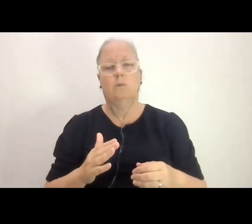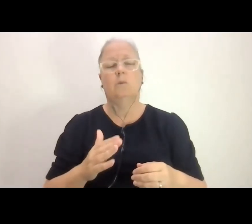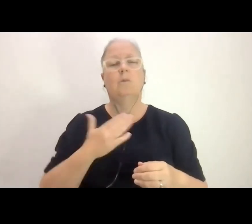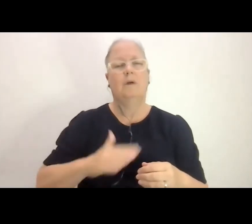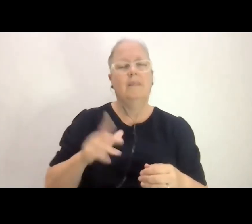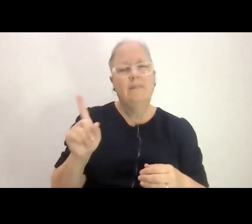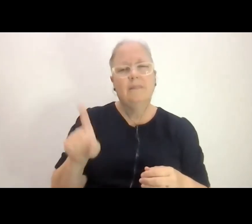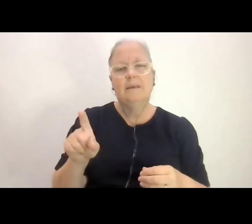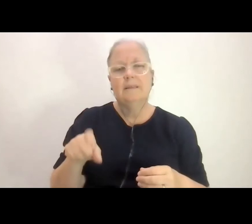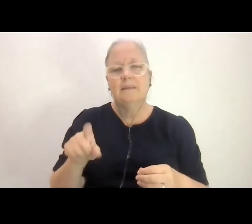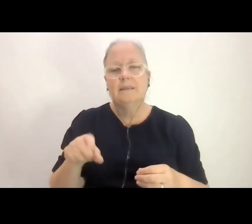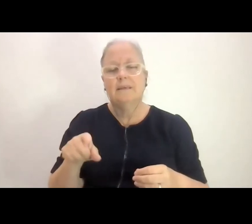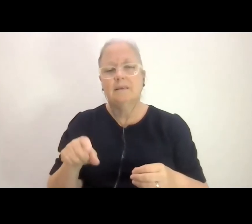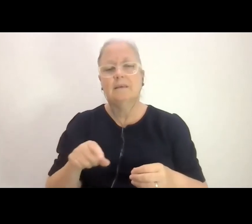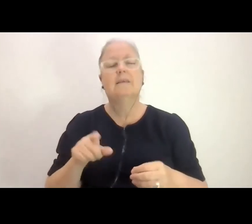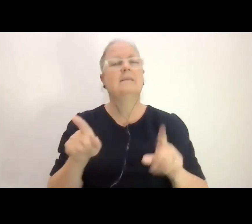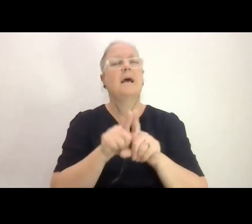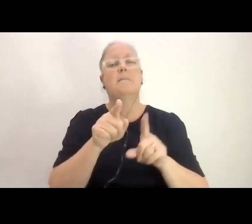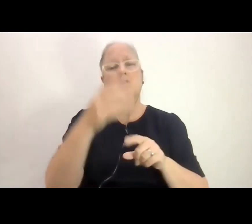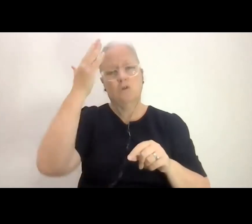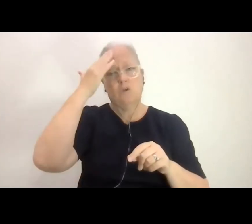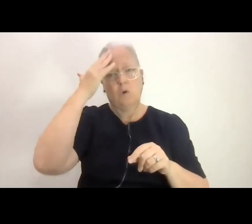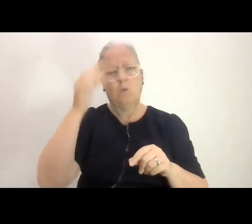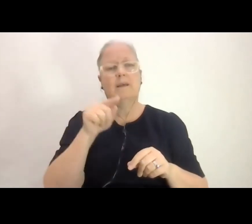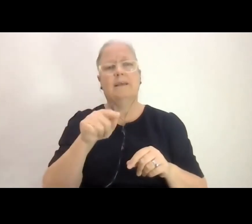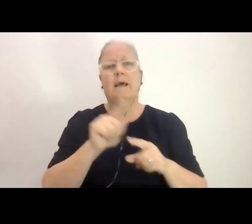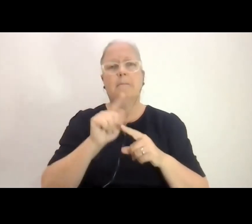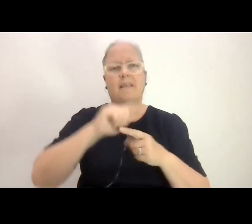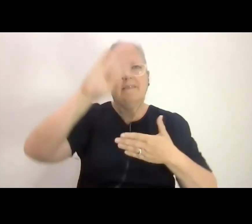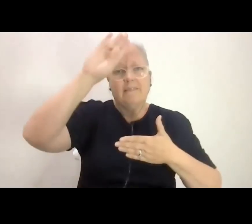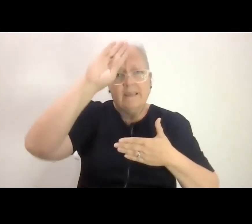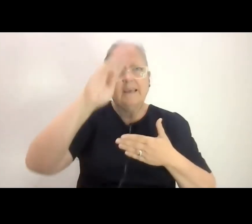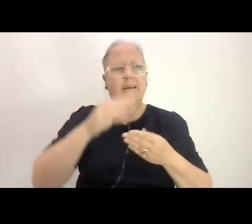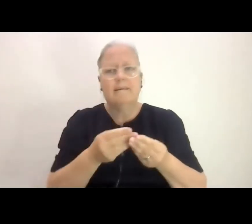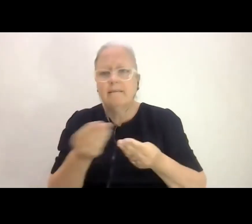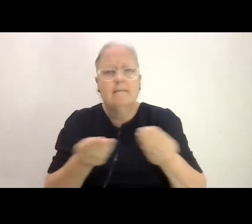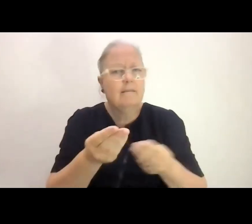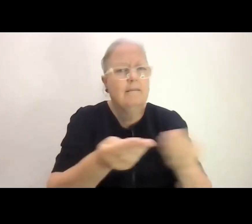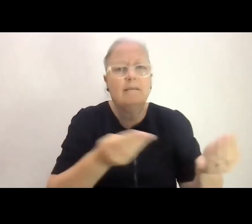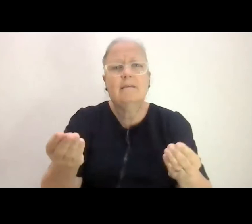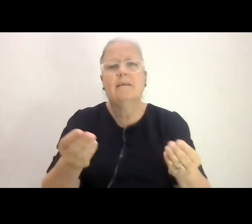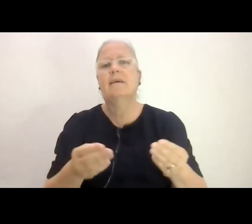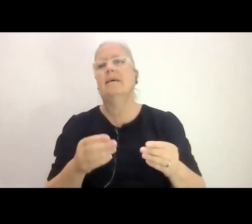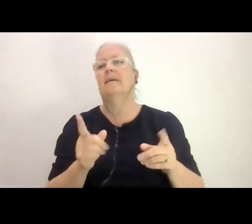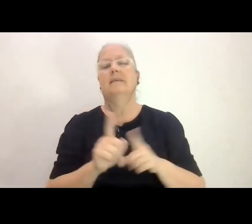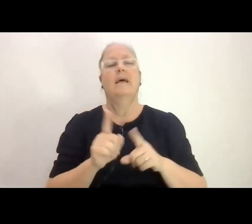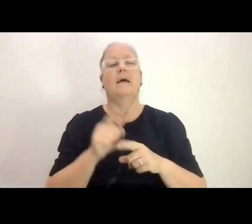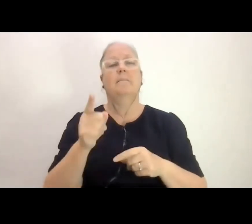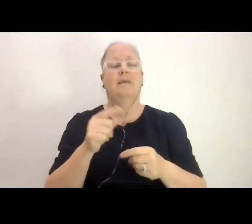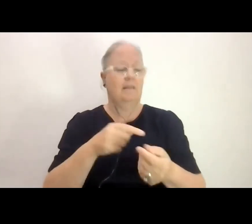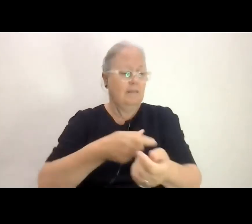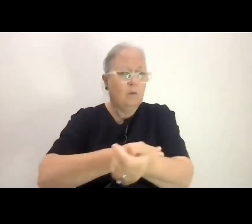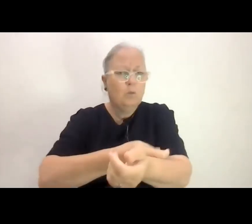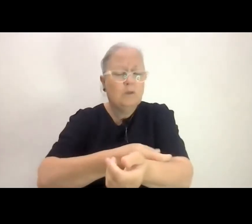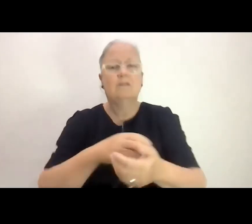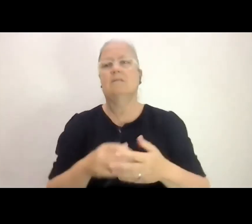especially into the non-communicable disease, particular diabetes, cancer, and mental health,